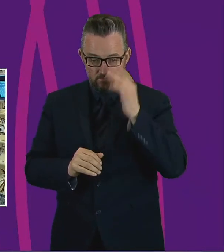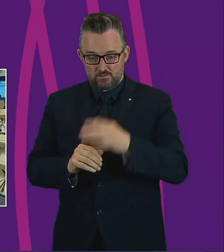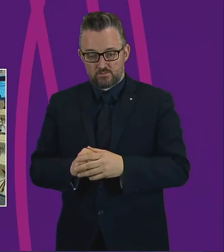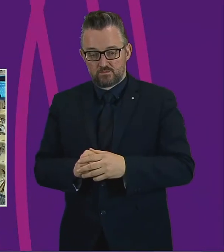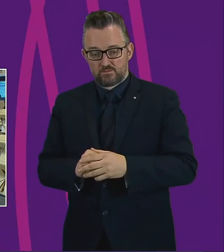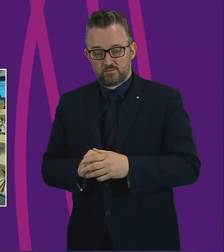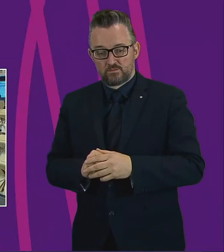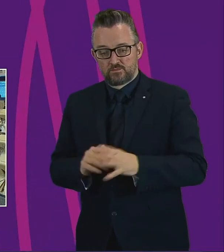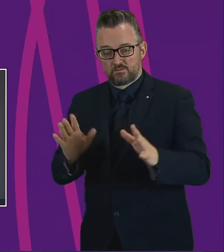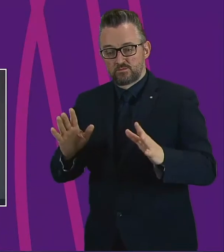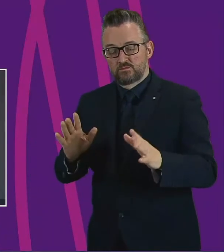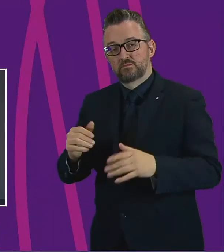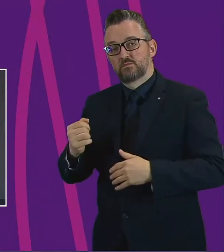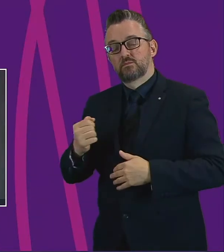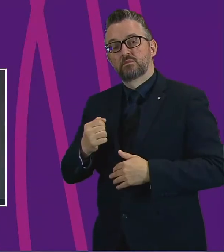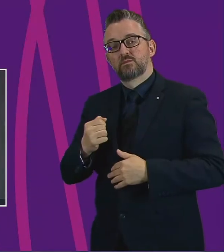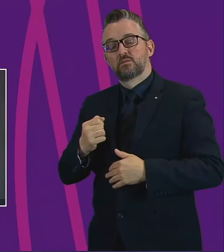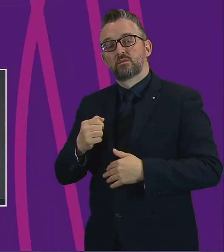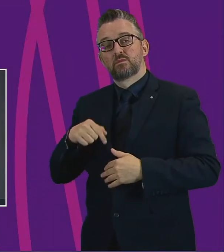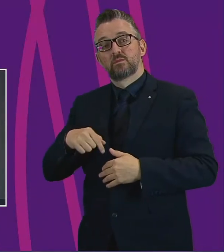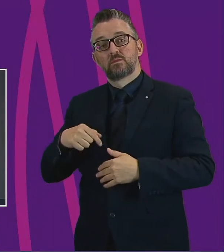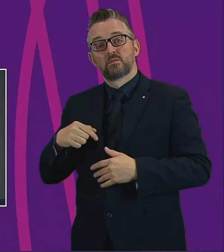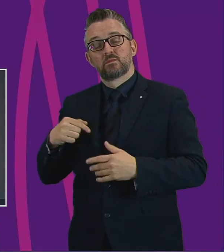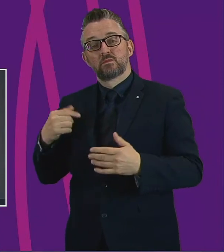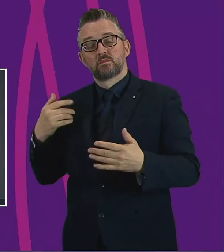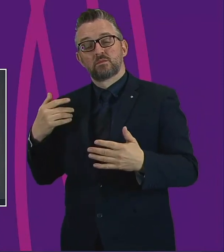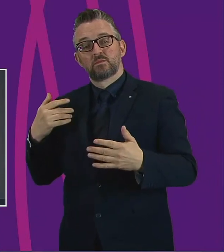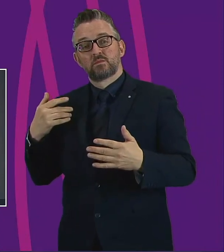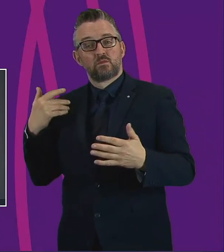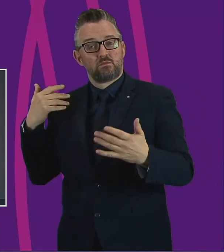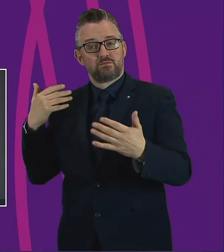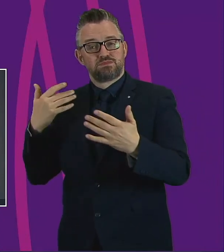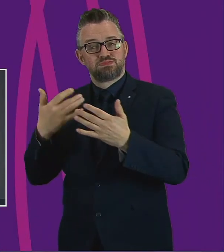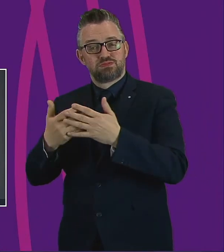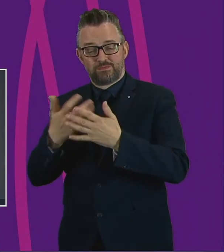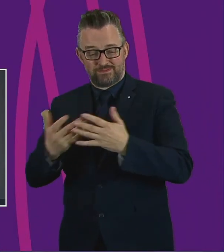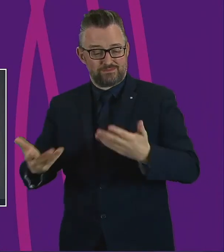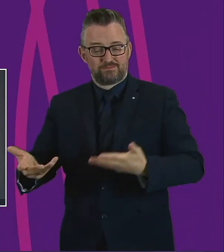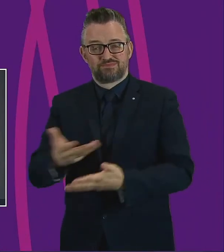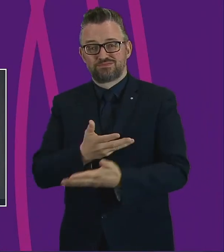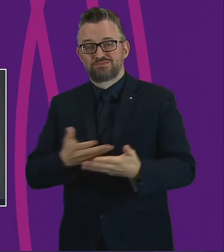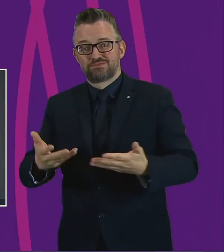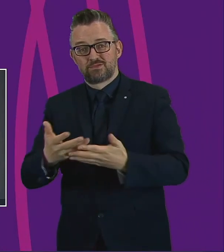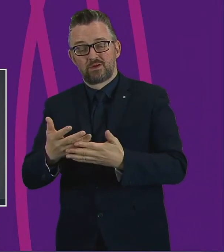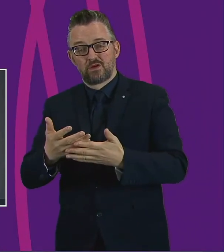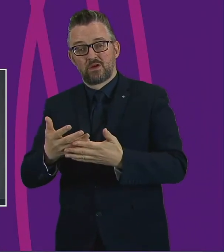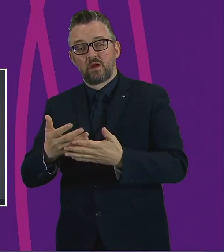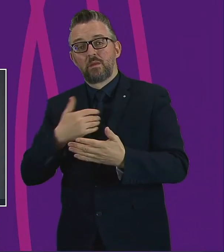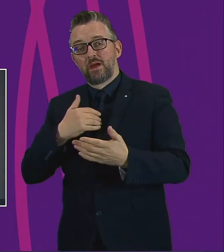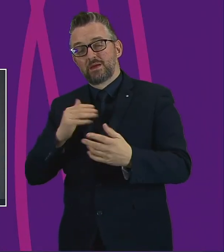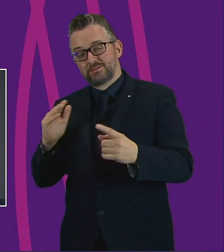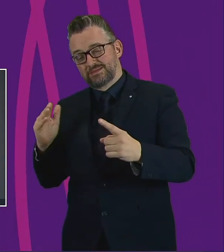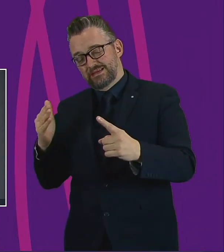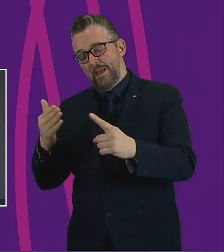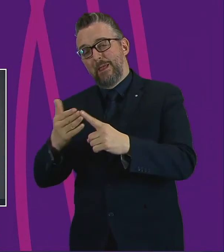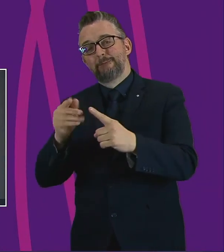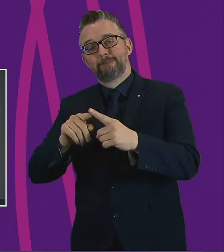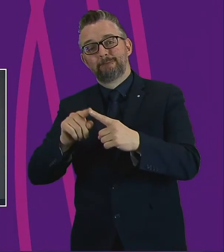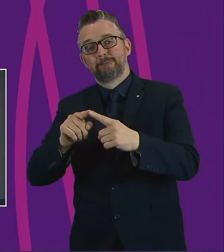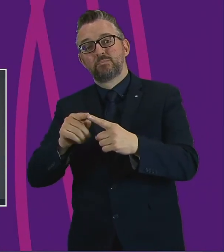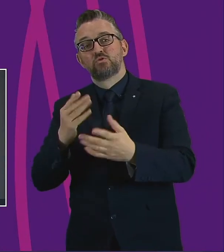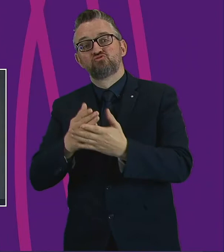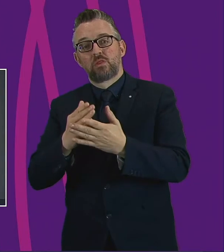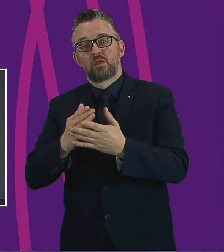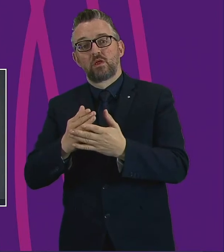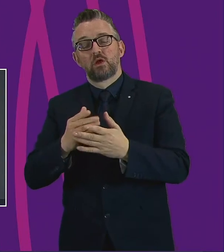Presiding Officer, my objective throughout the whole discussion, which I appreciate is a challenging discussion about the resumption